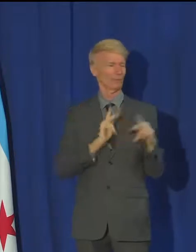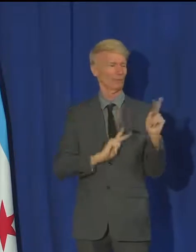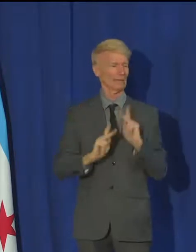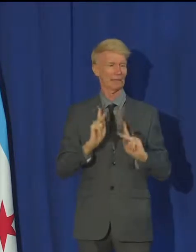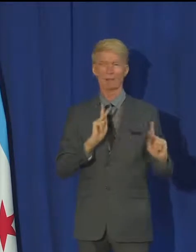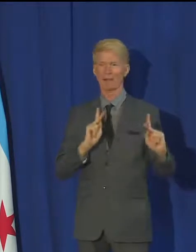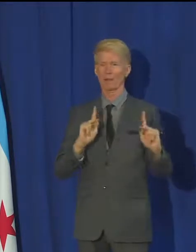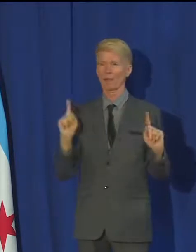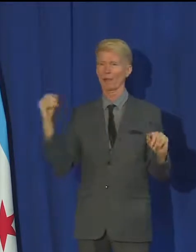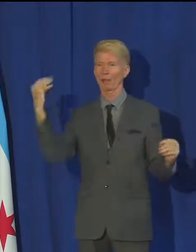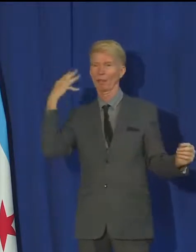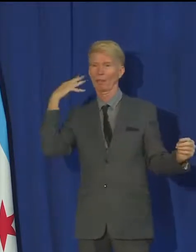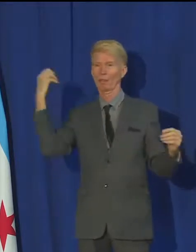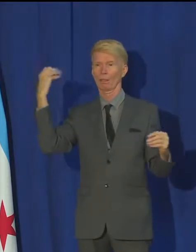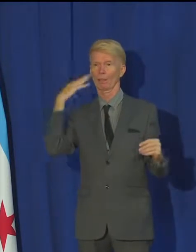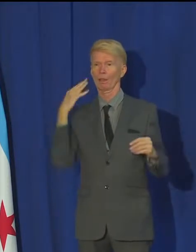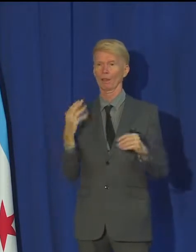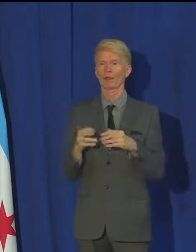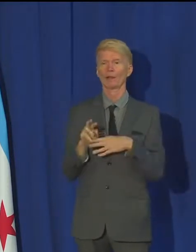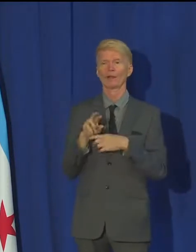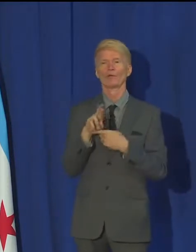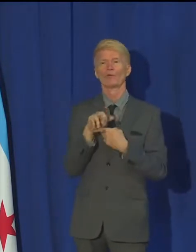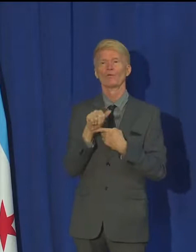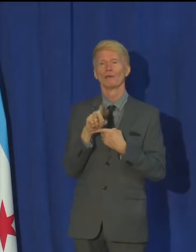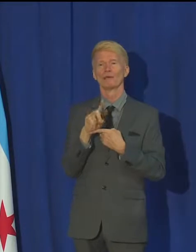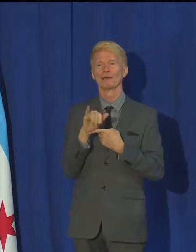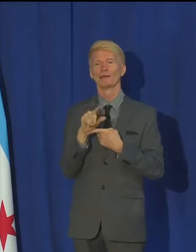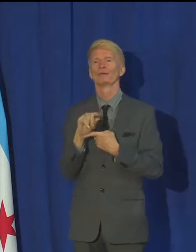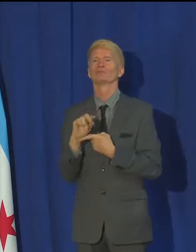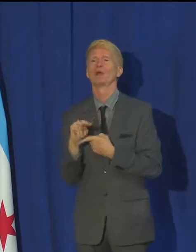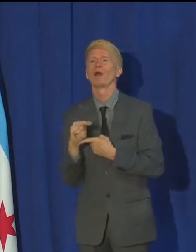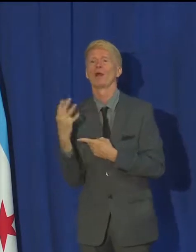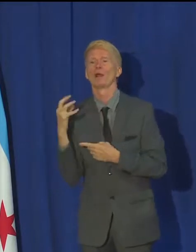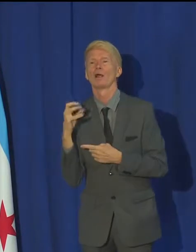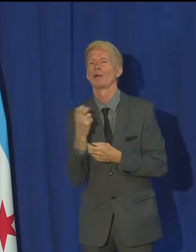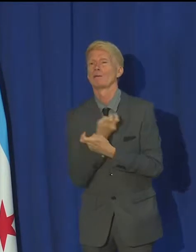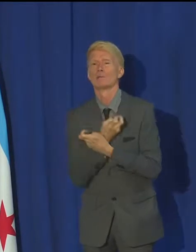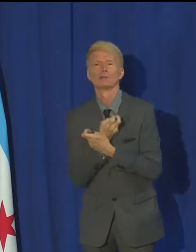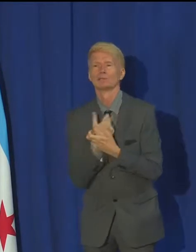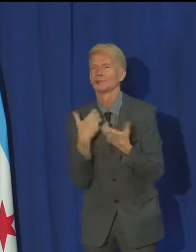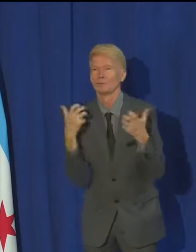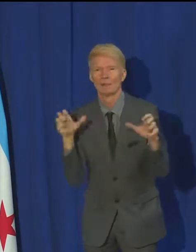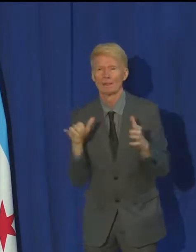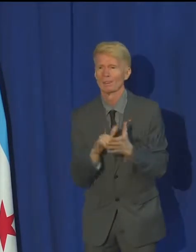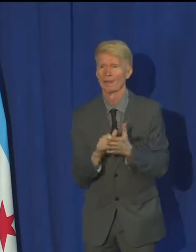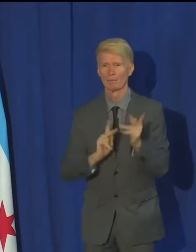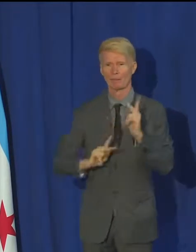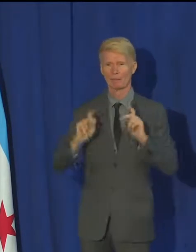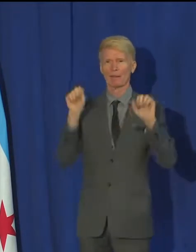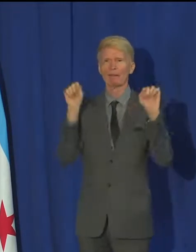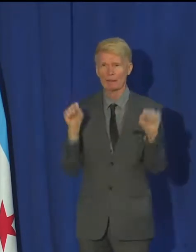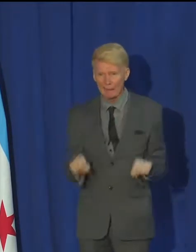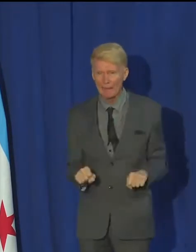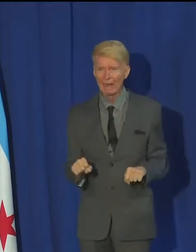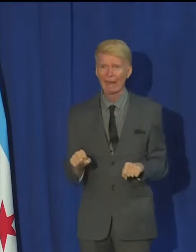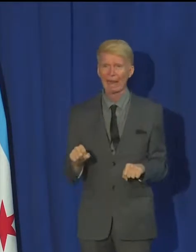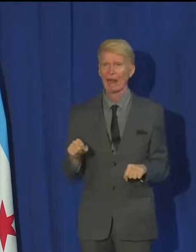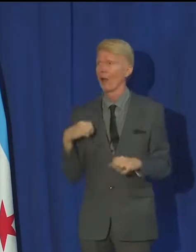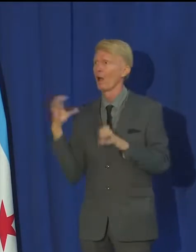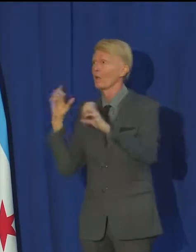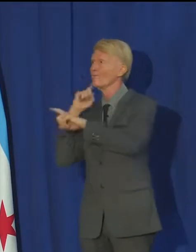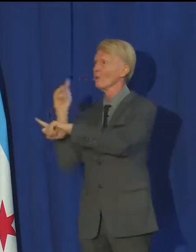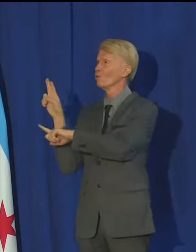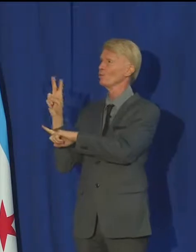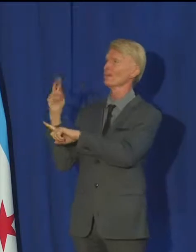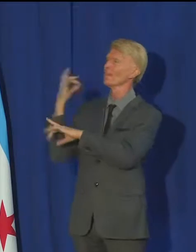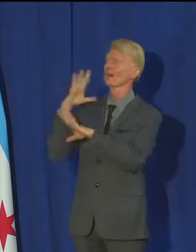you can actually have exposure to radiation that we would not want. So I don't want individuals trying to go after UV light or